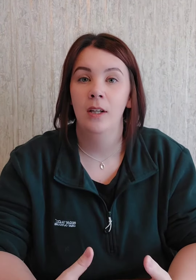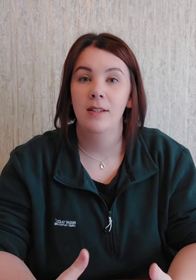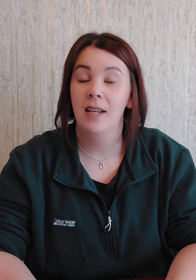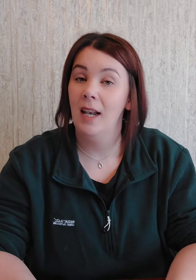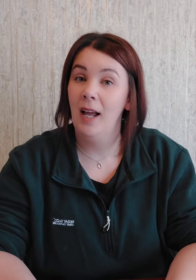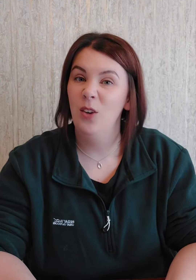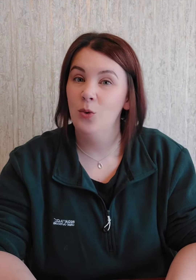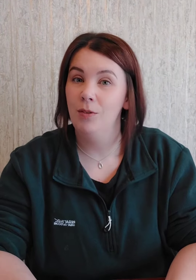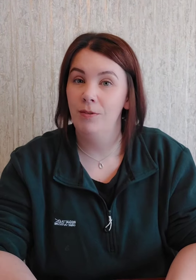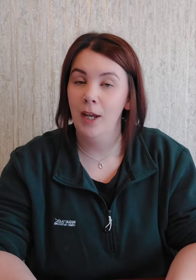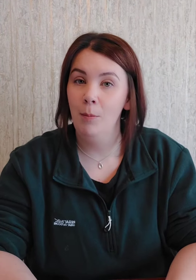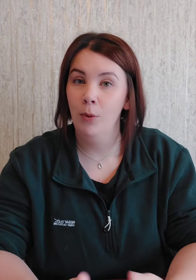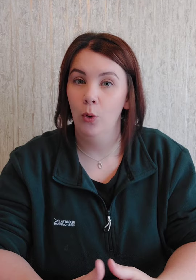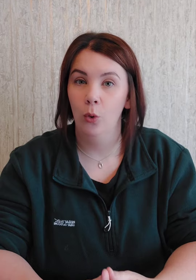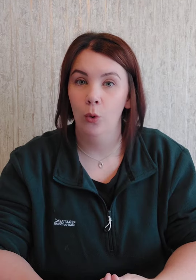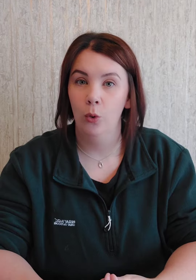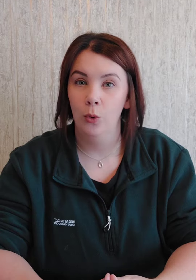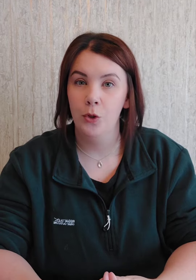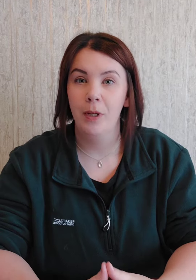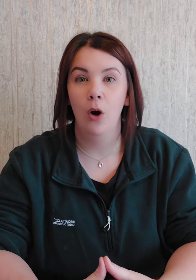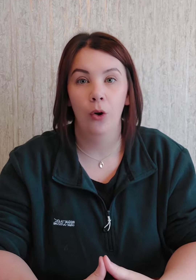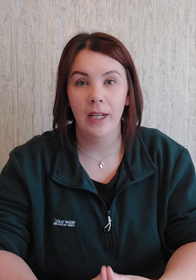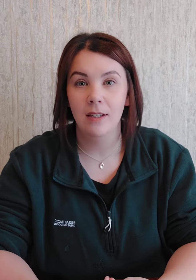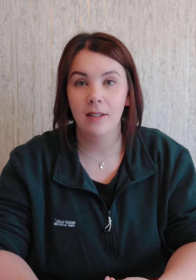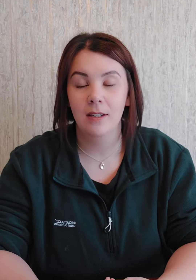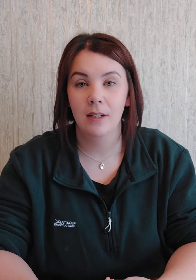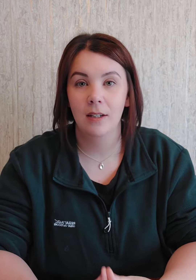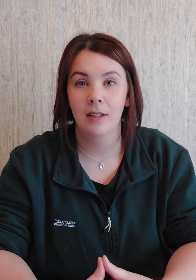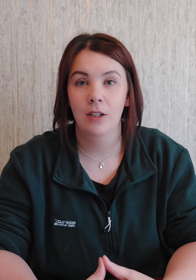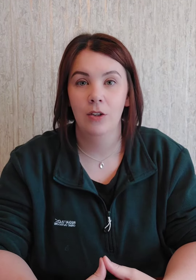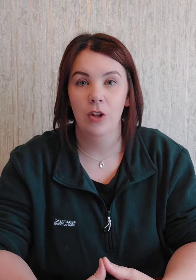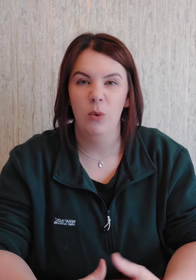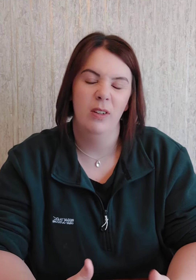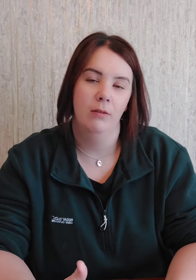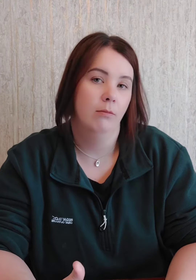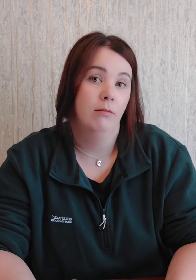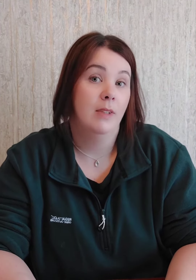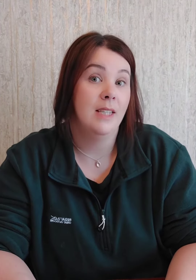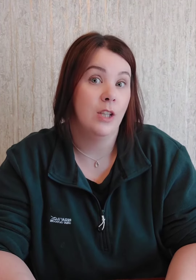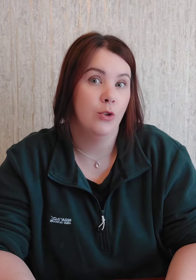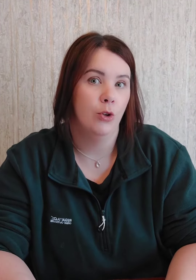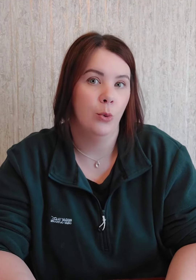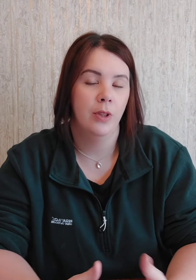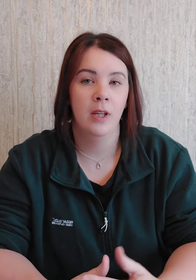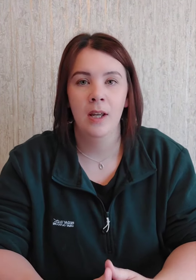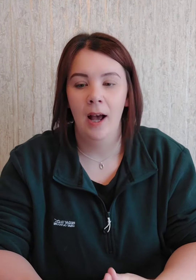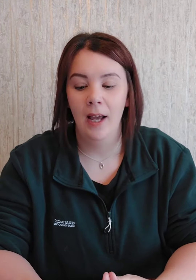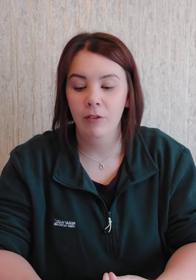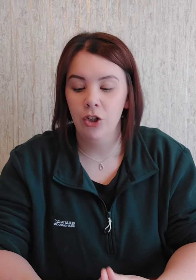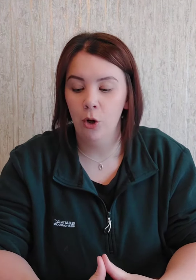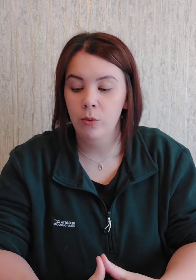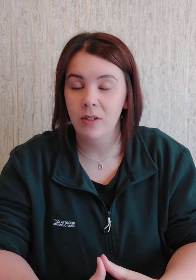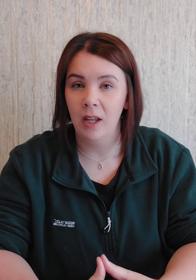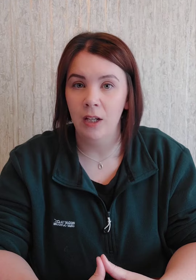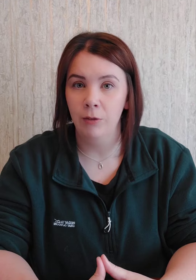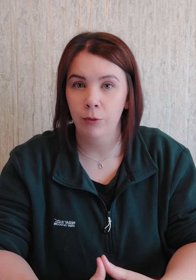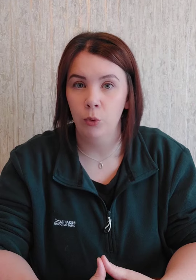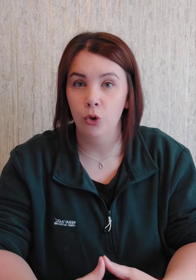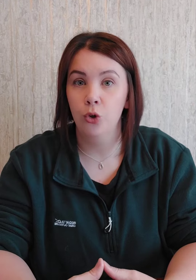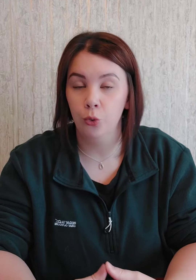to lie or to fib or to be honest. So is it the truth? I haven't chose the sign for